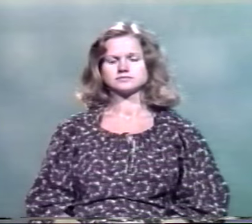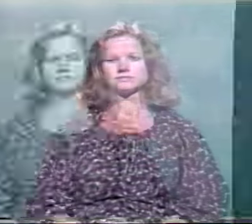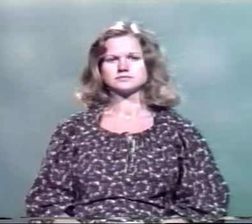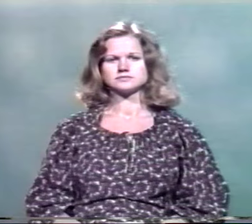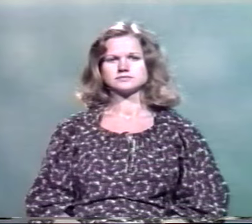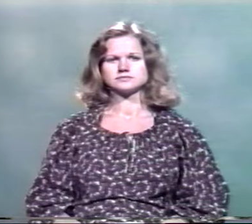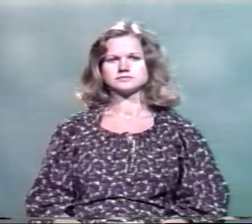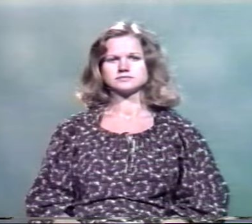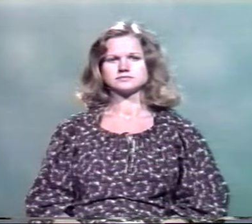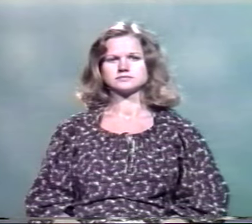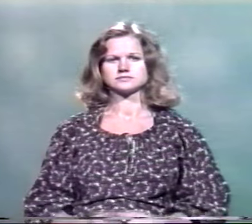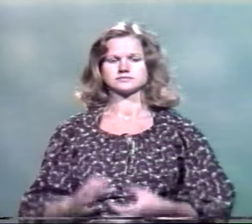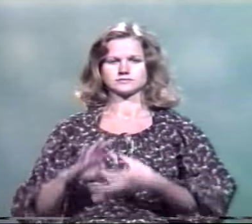The sign chain.